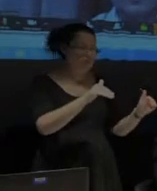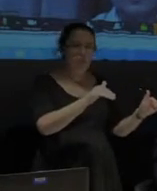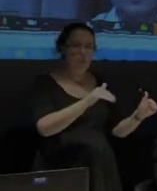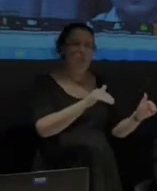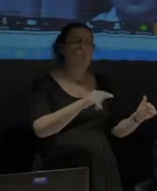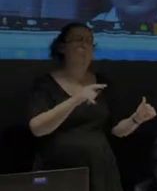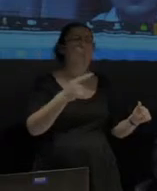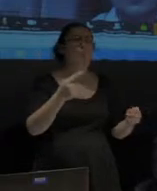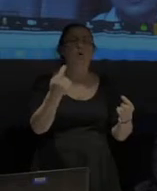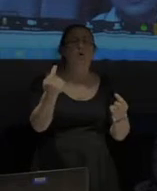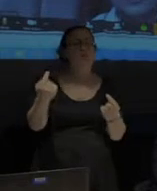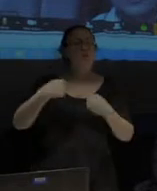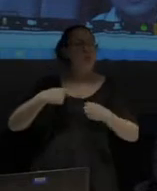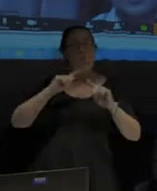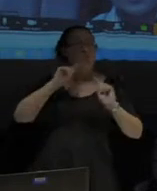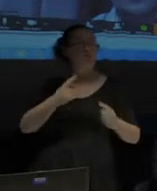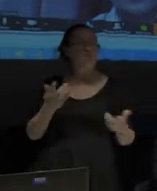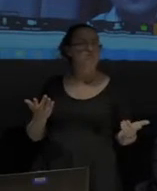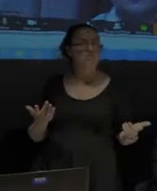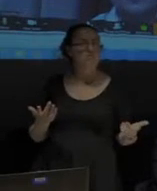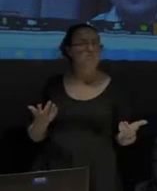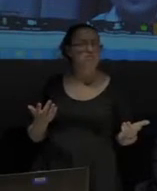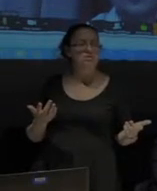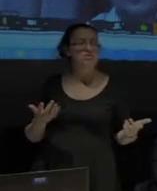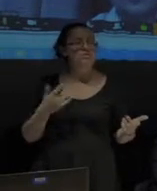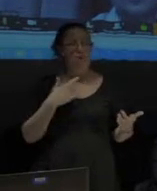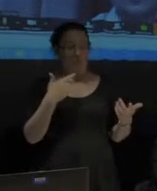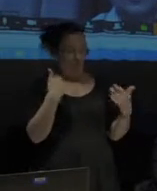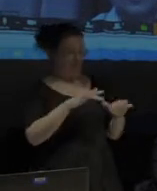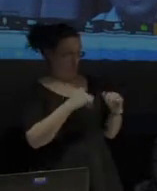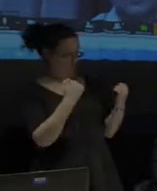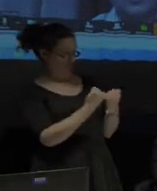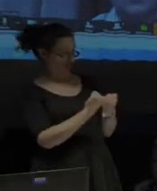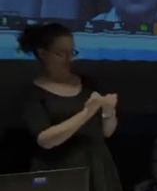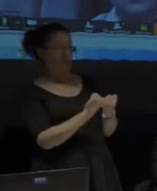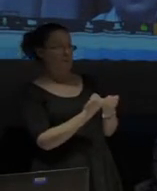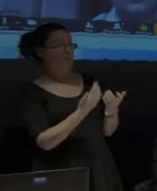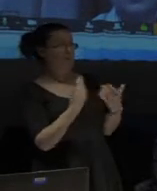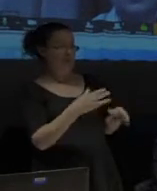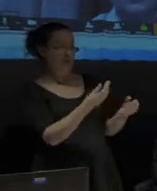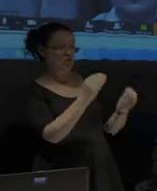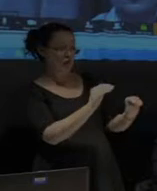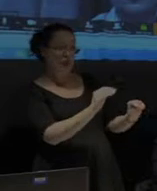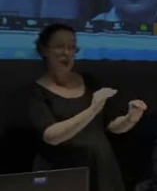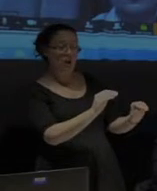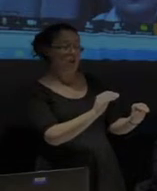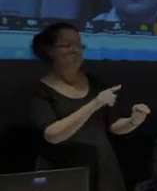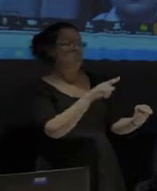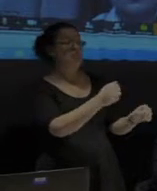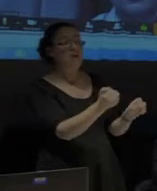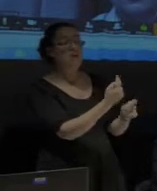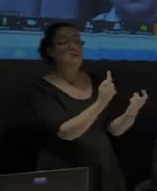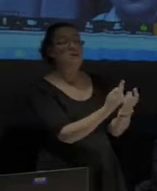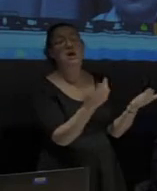did the diversity workshop, and therefore whatever they did was some aberration. And for